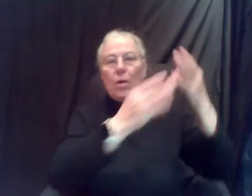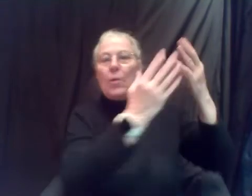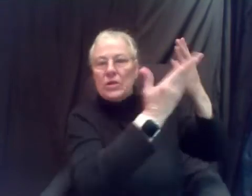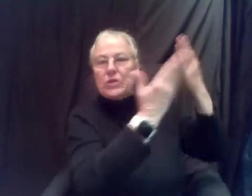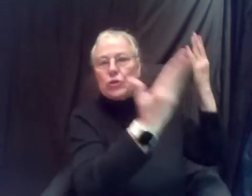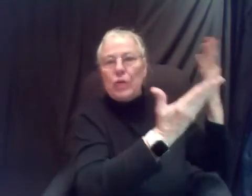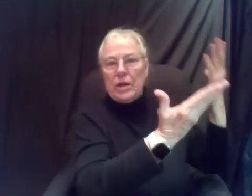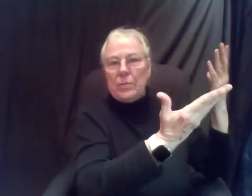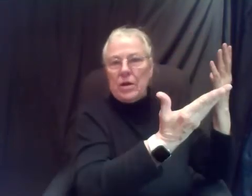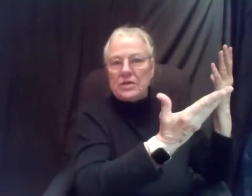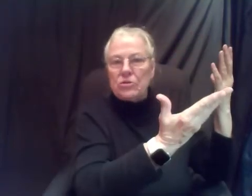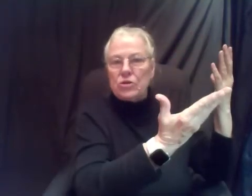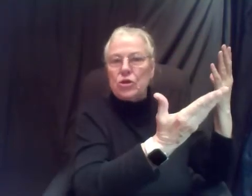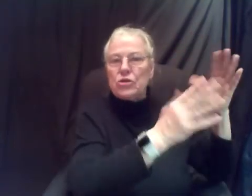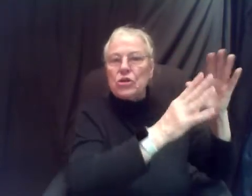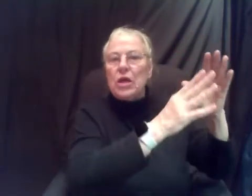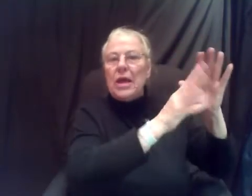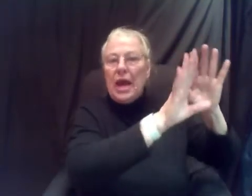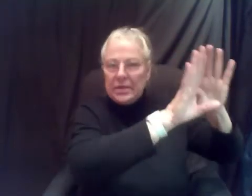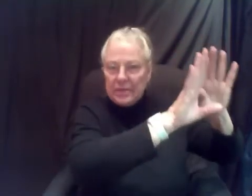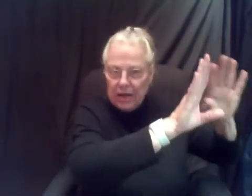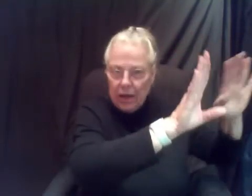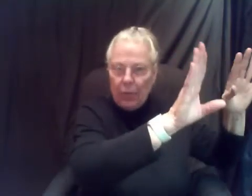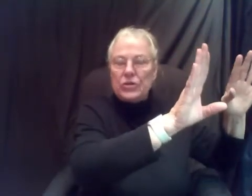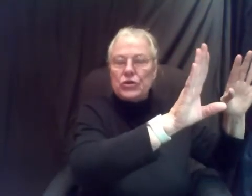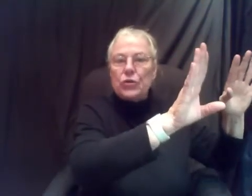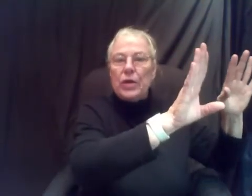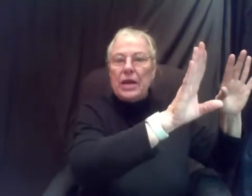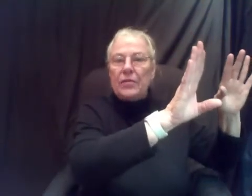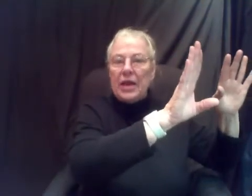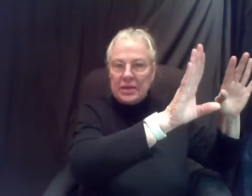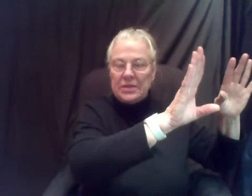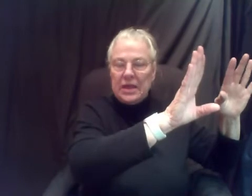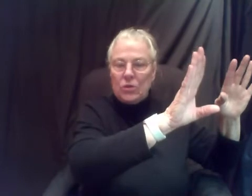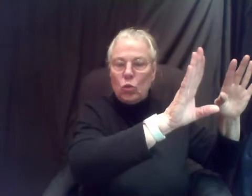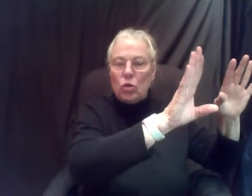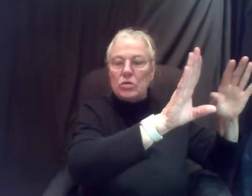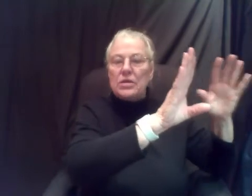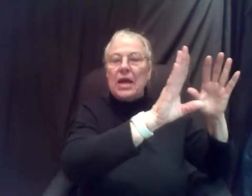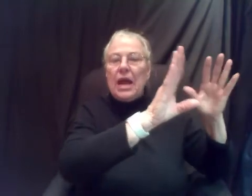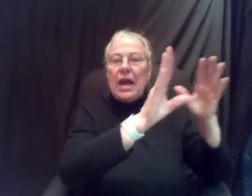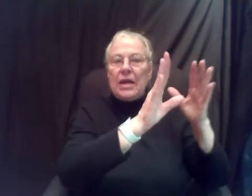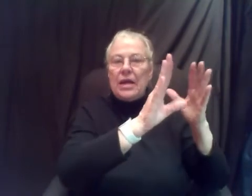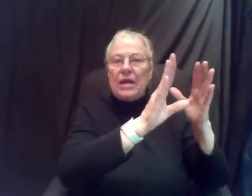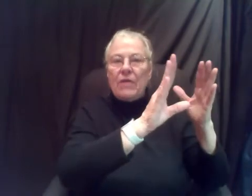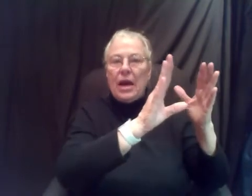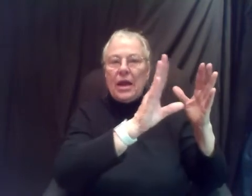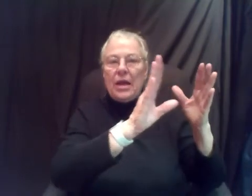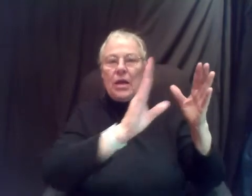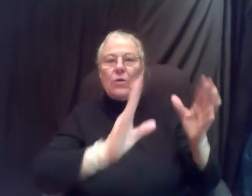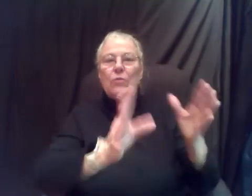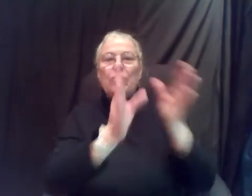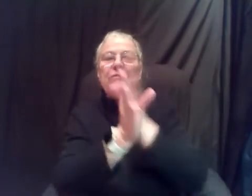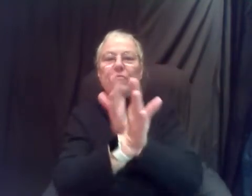on the screen because our church has it up on the screen and they can see the words. And if I reverse